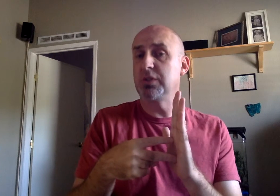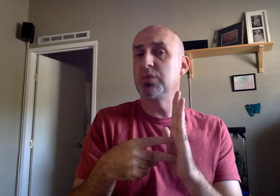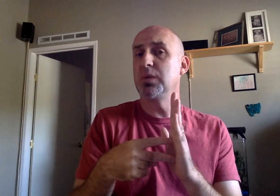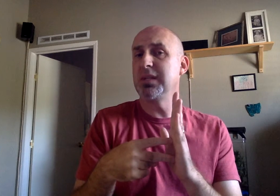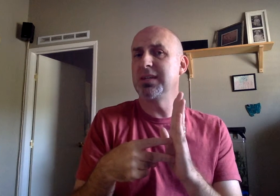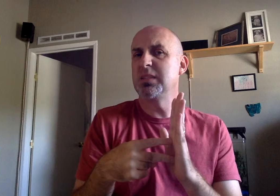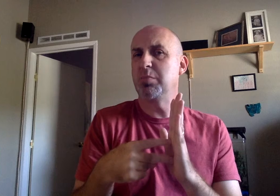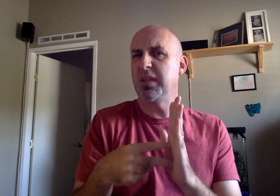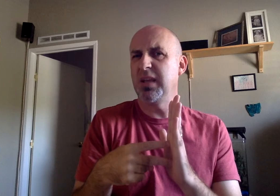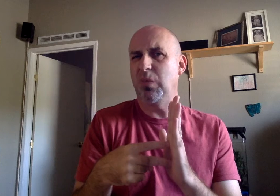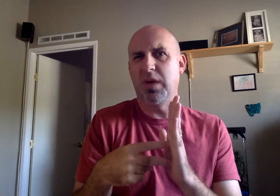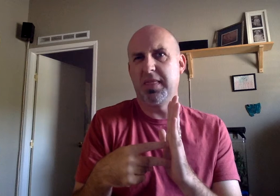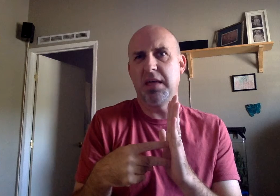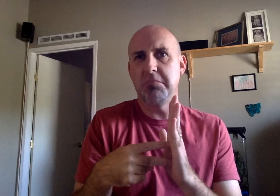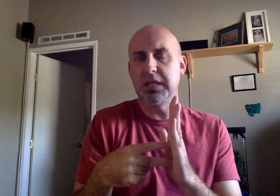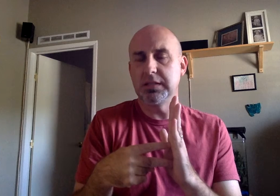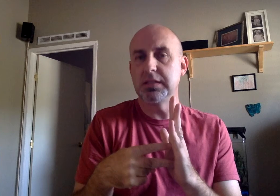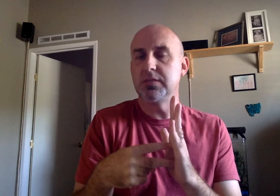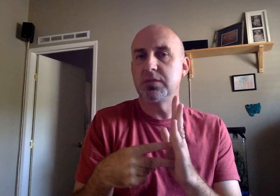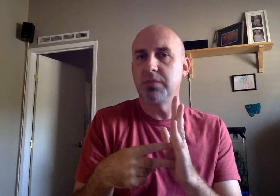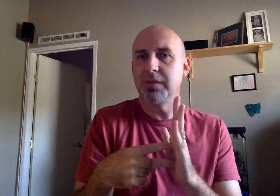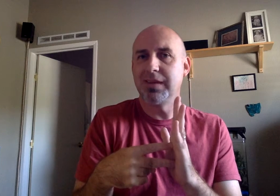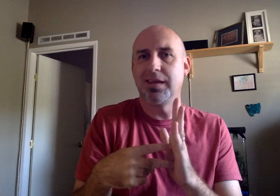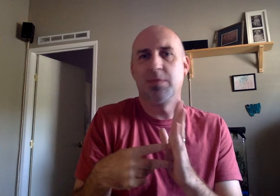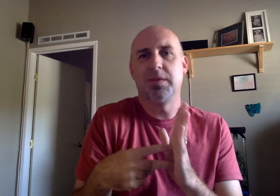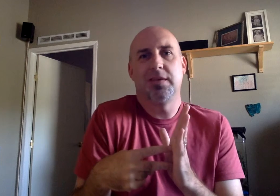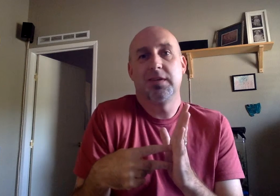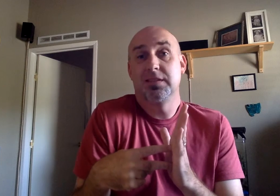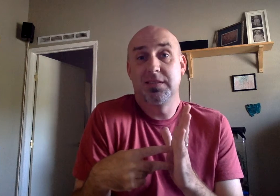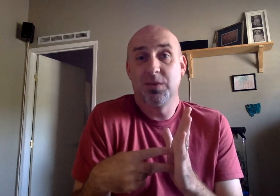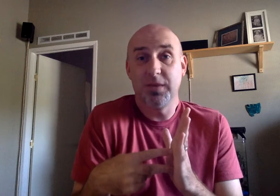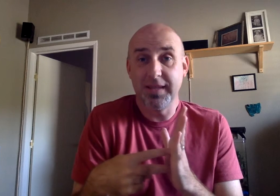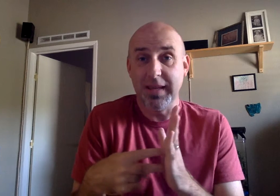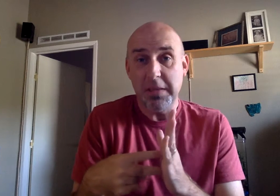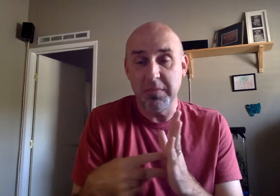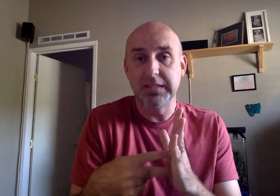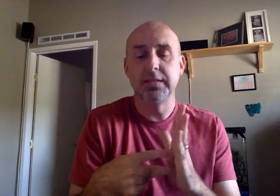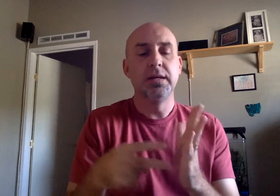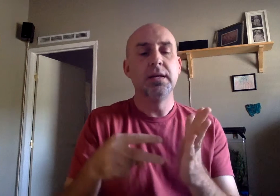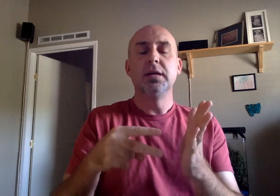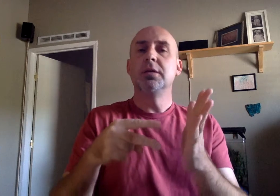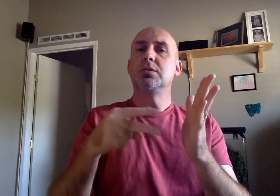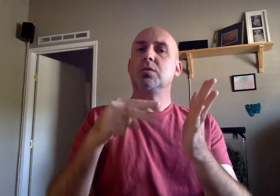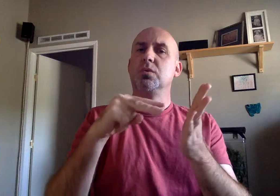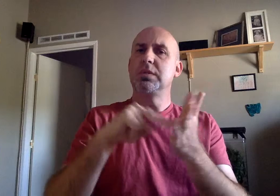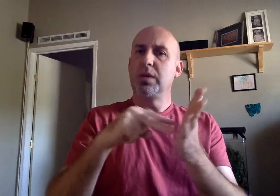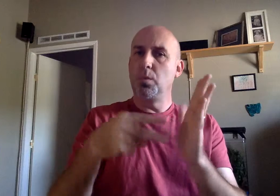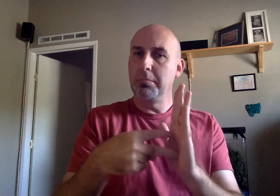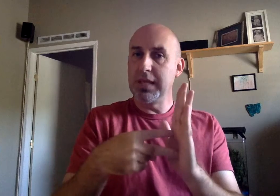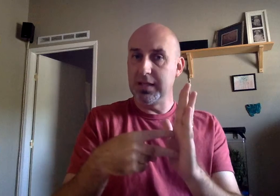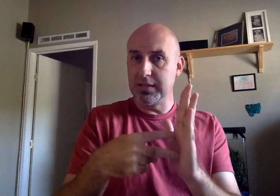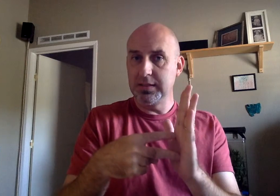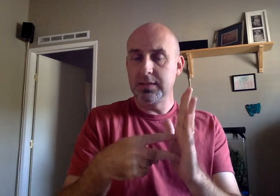to really explain what that means. Because if you spell giddy up, a deaf kid doesn't know what giddy up means. So you sign means.